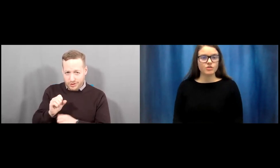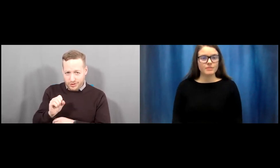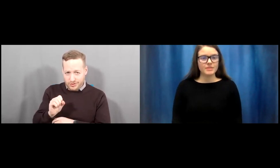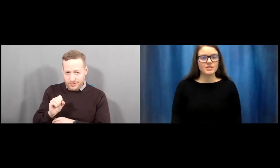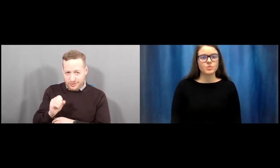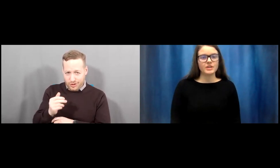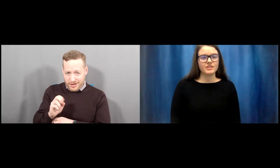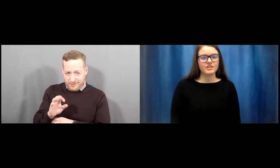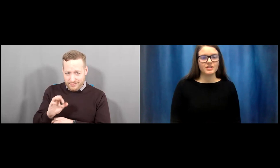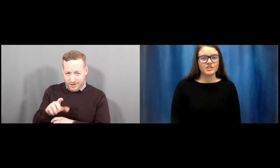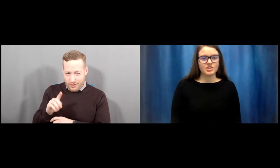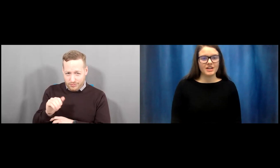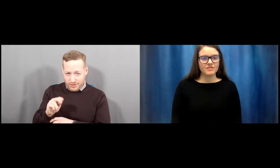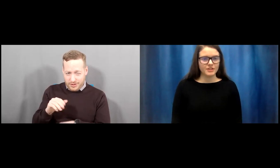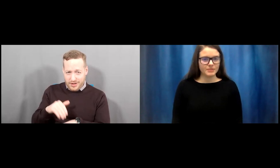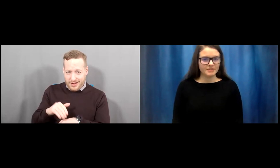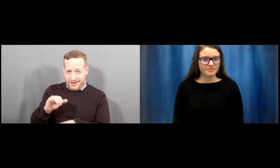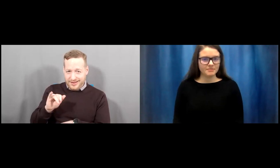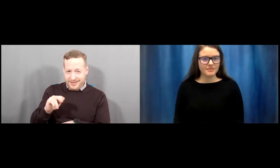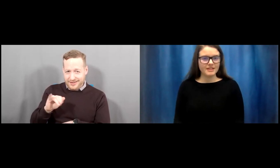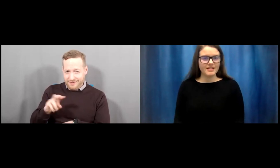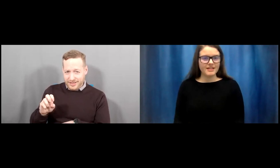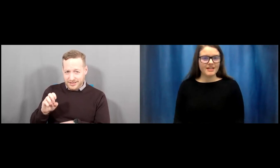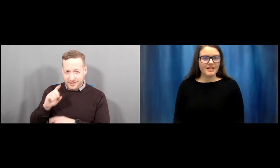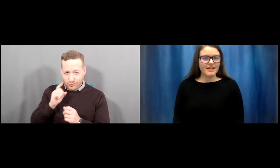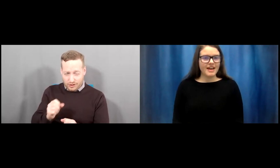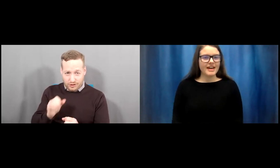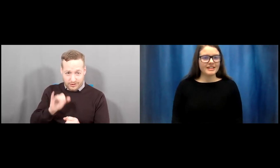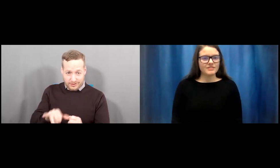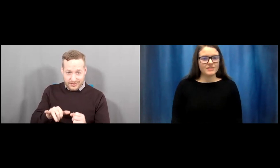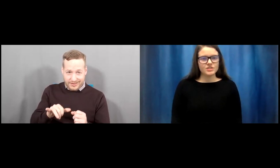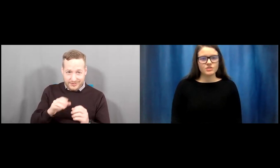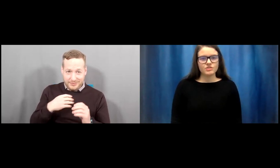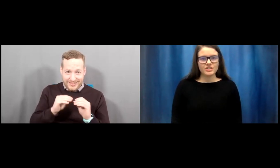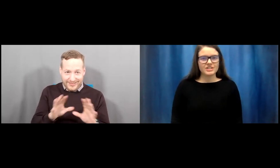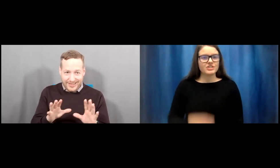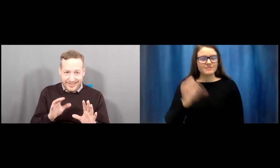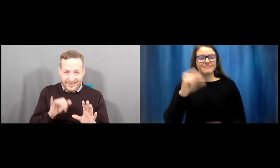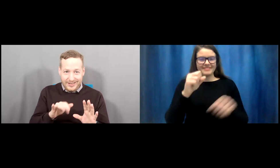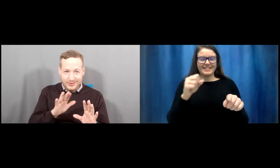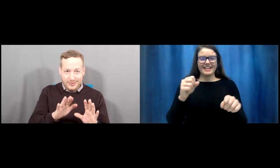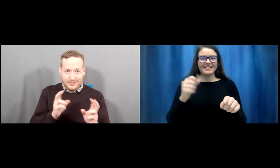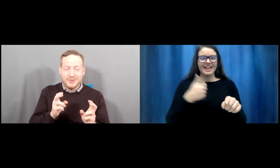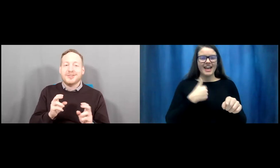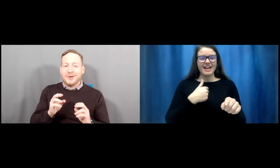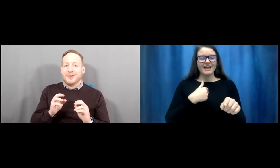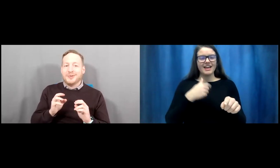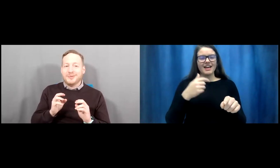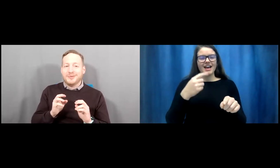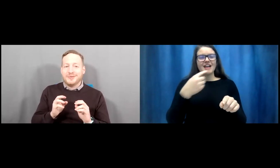the agreement with Shane Feldman. Yes, since and- Ernest said